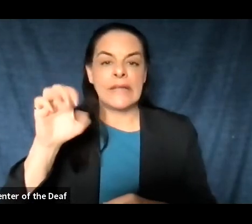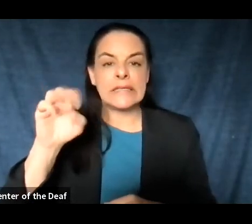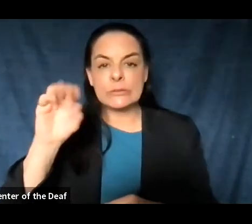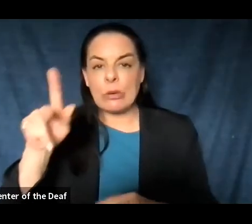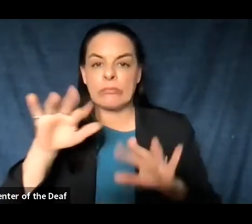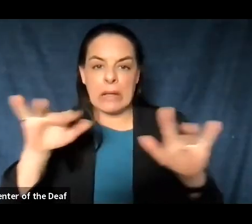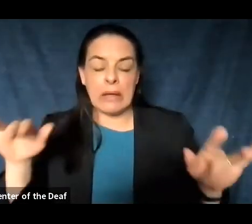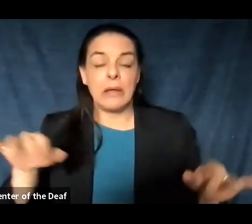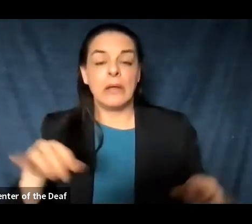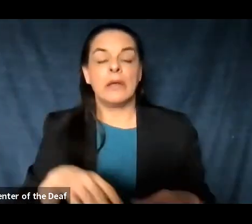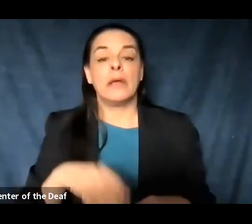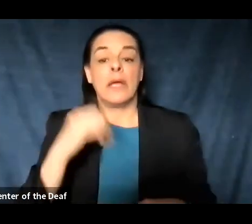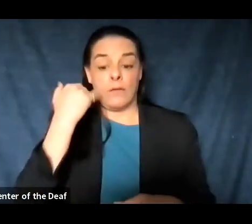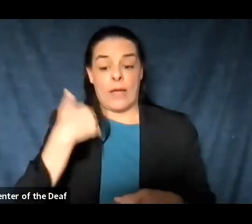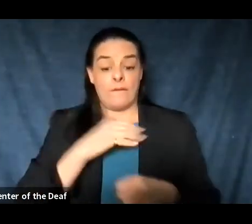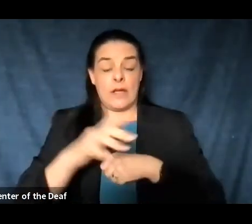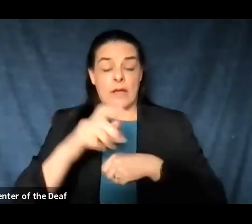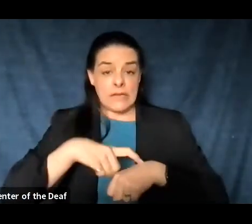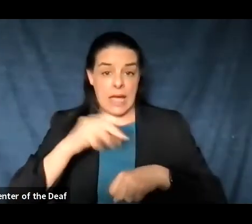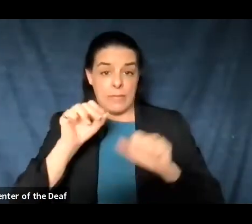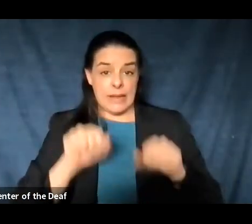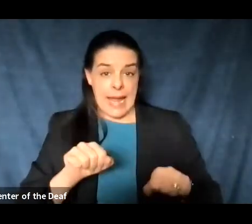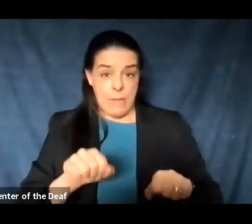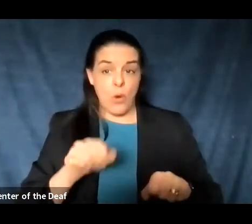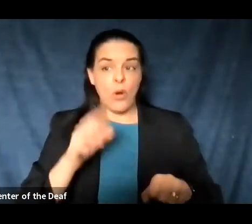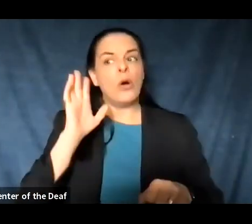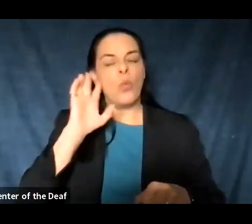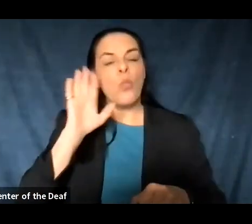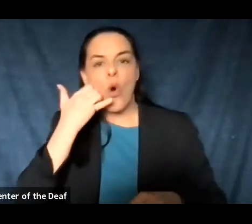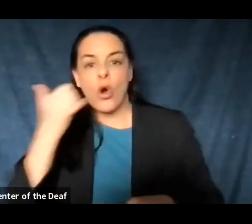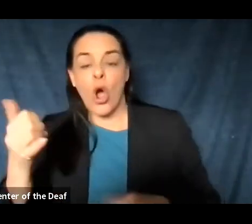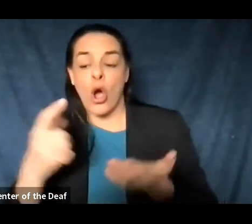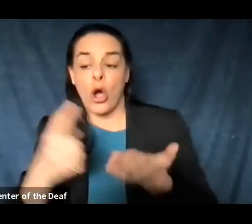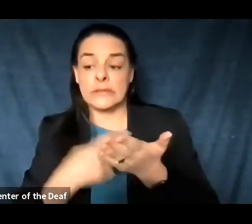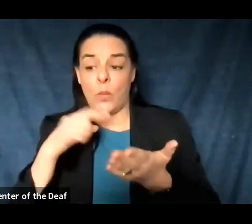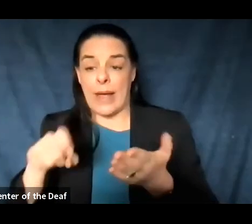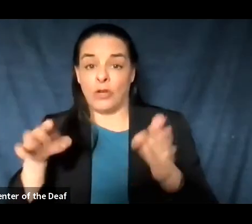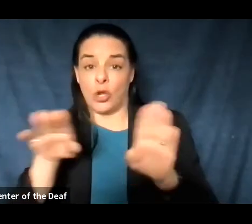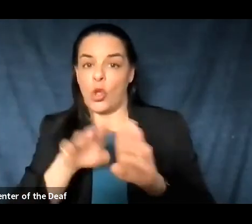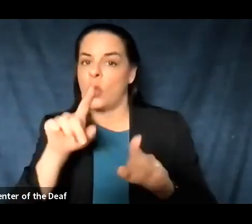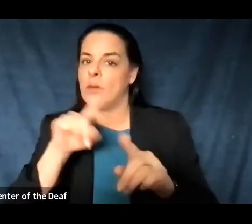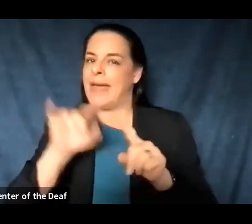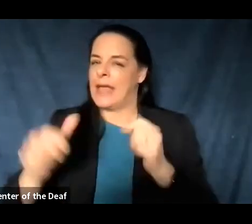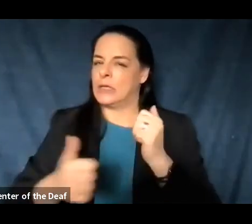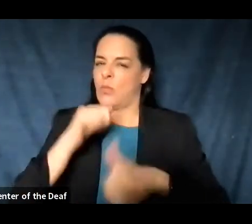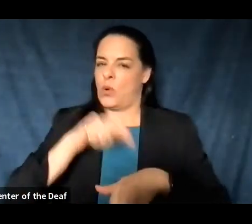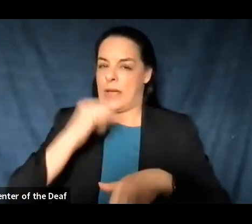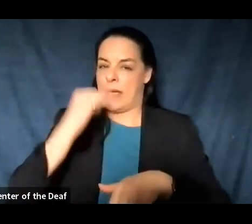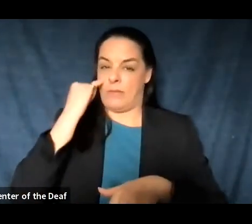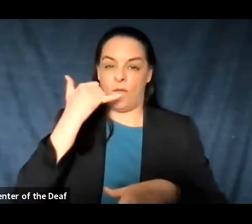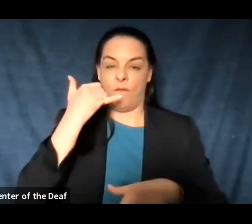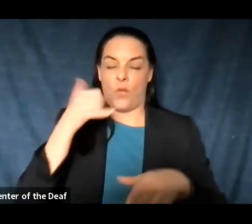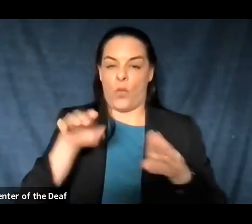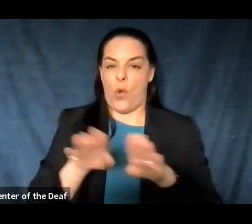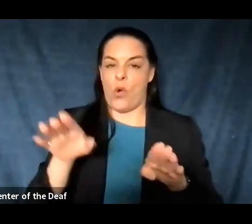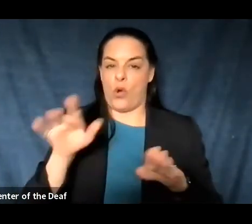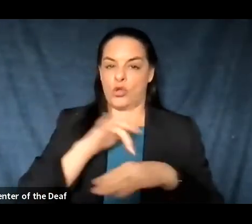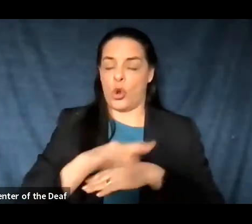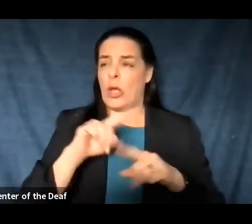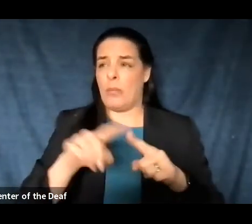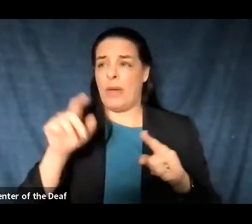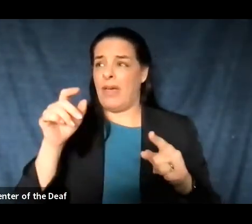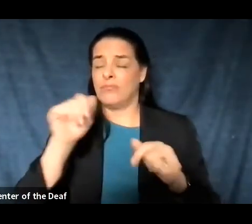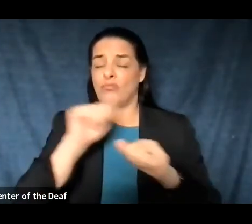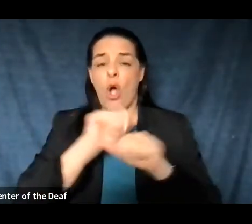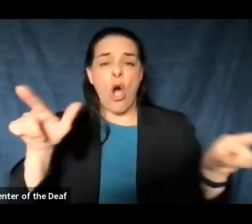If we have time and are able, we do make phone calls sometimes when we have to close. That's usually if we close early, but all those different outlets where we put information out